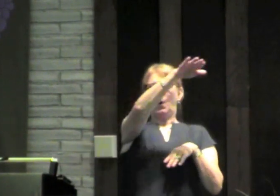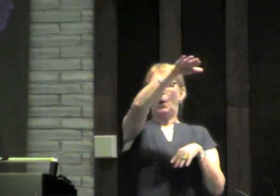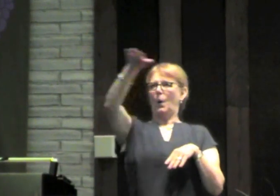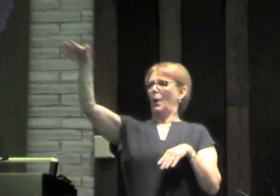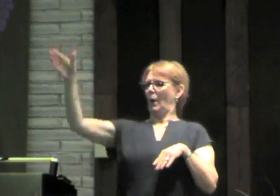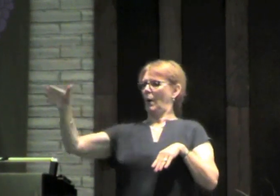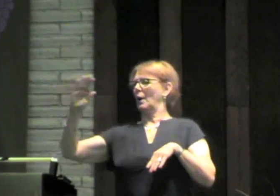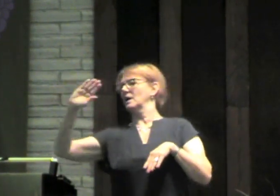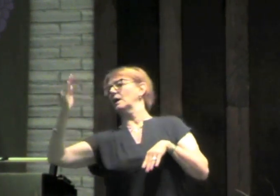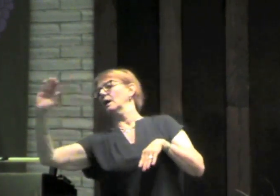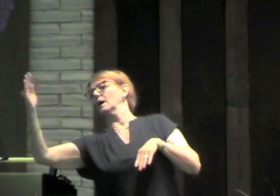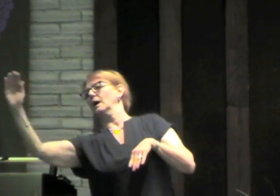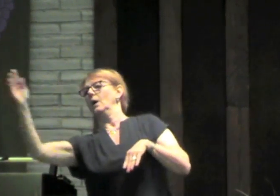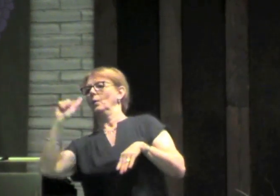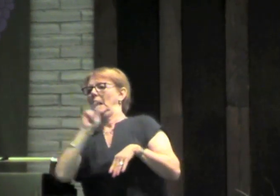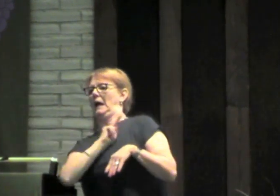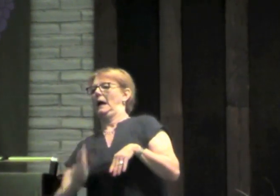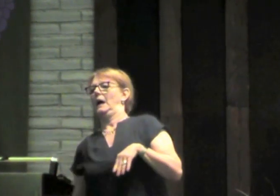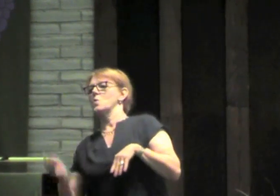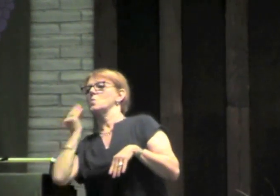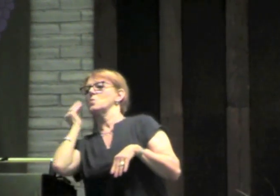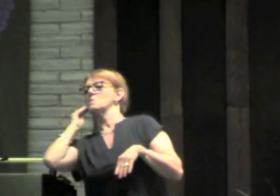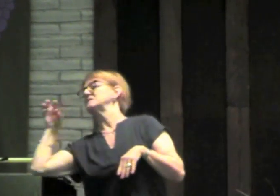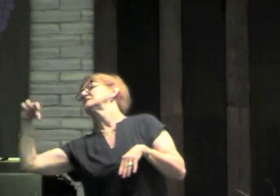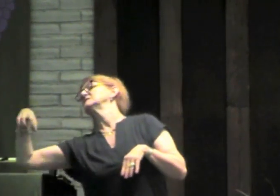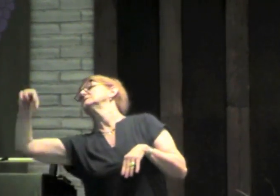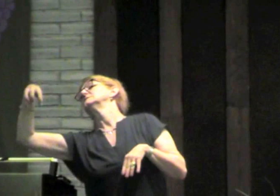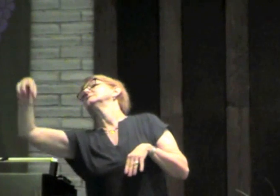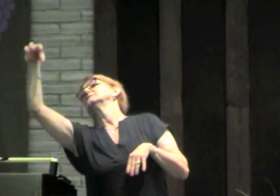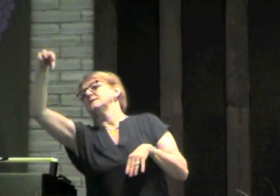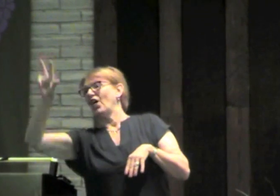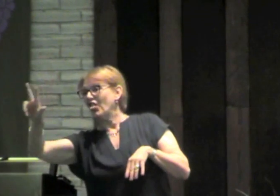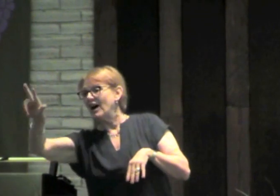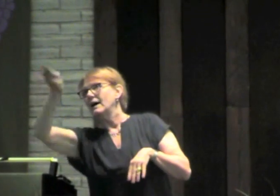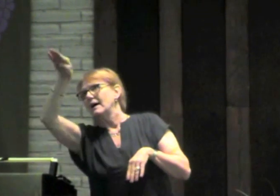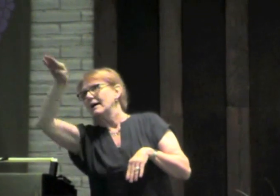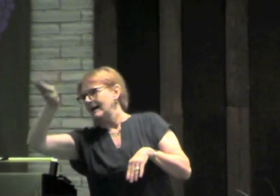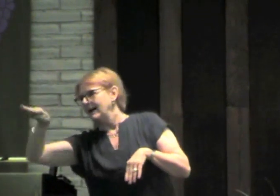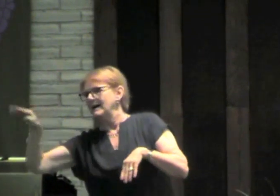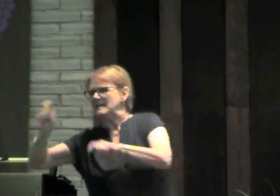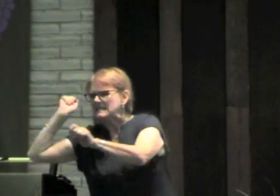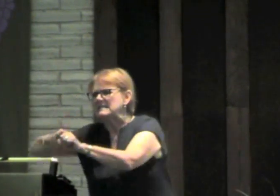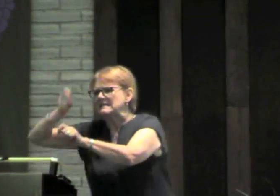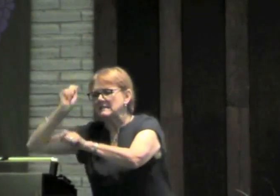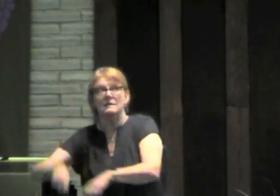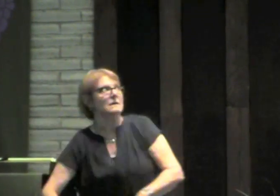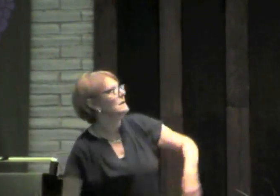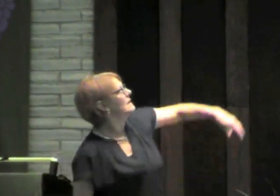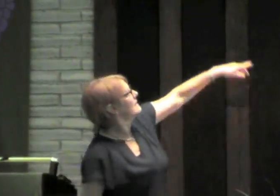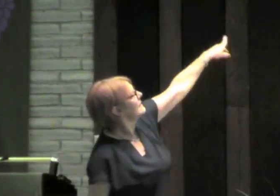And you can see this plateau here, this rocky plateau. Well, the king's compound was down around